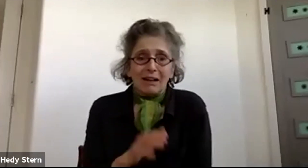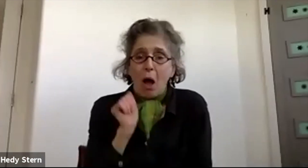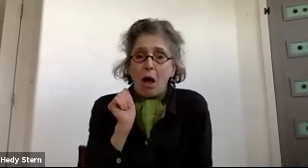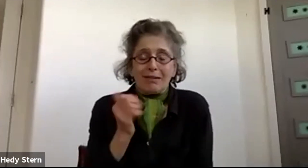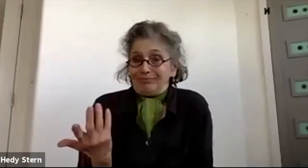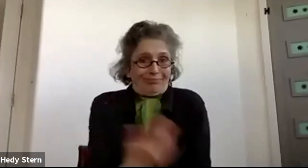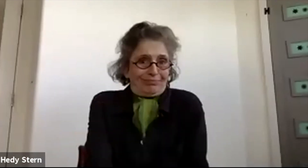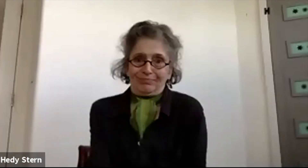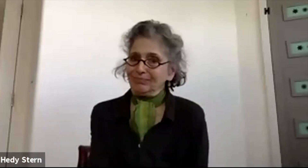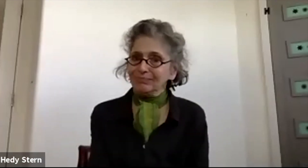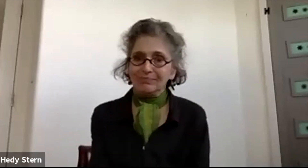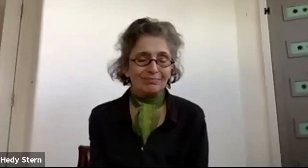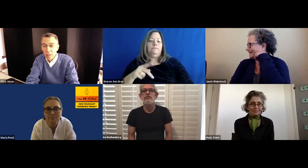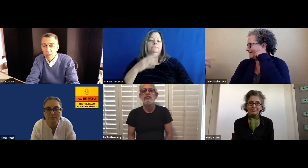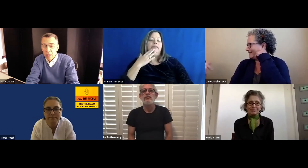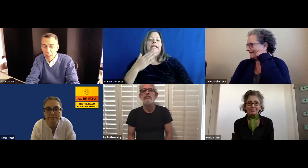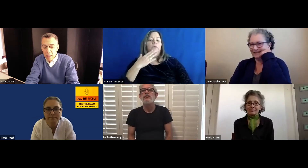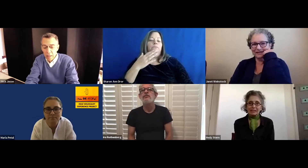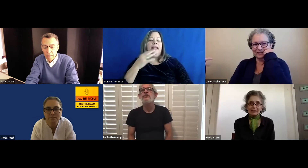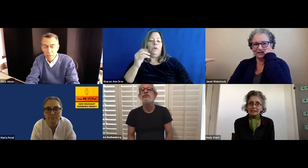would guess, I mean, I really don't have any idea.